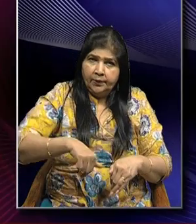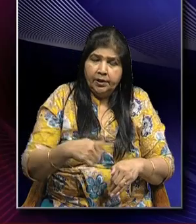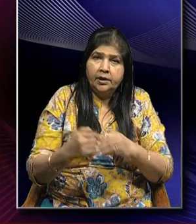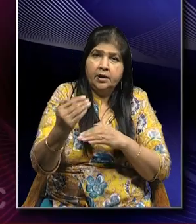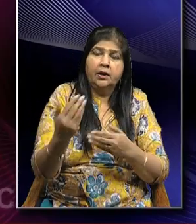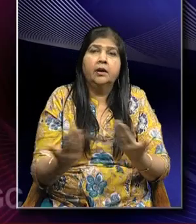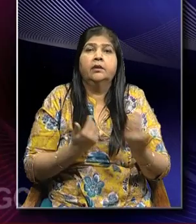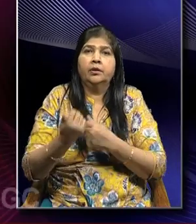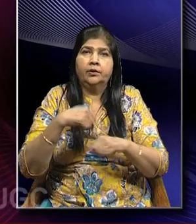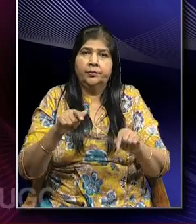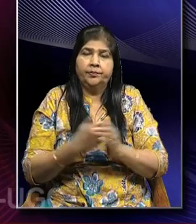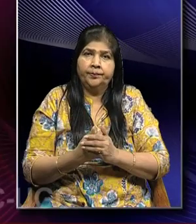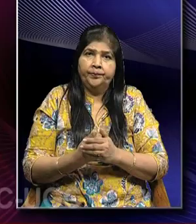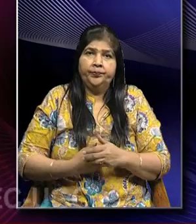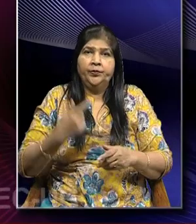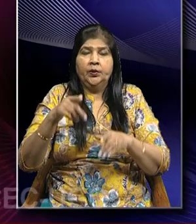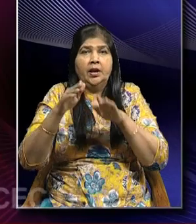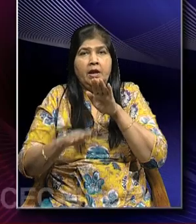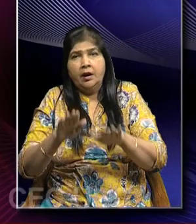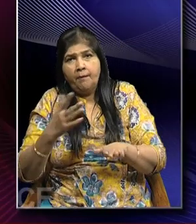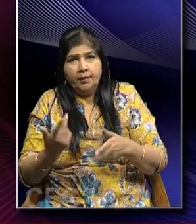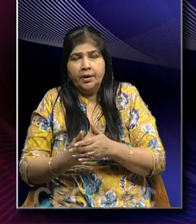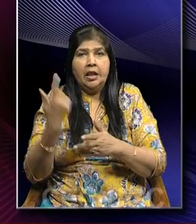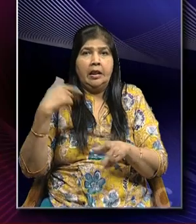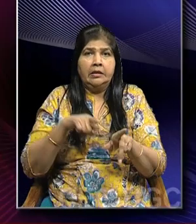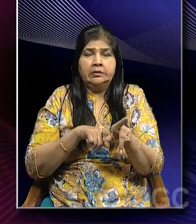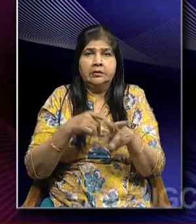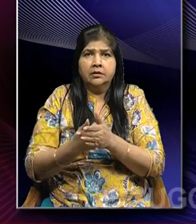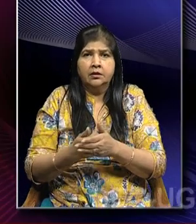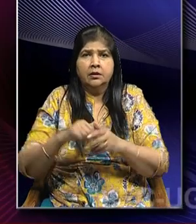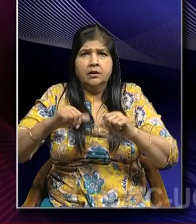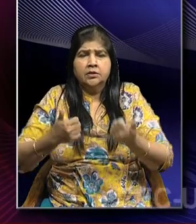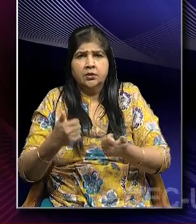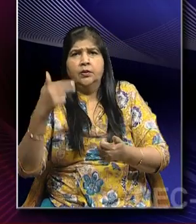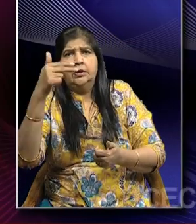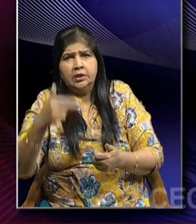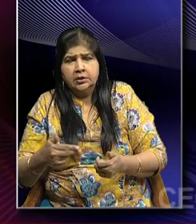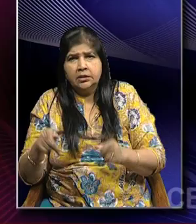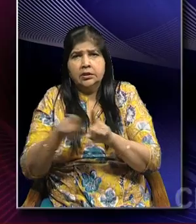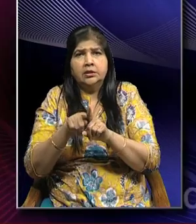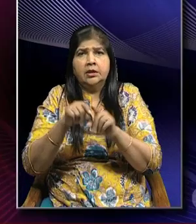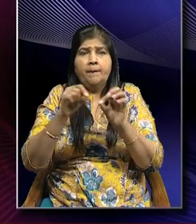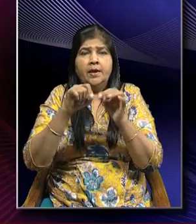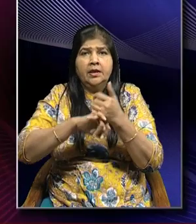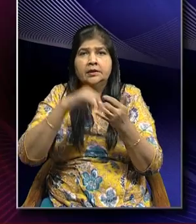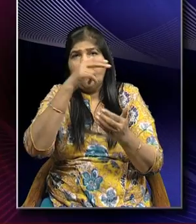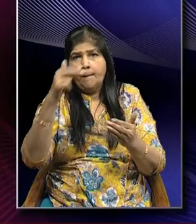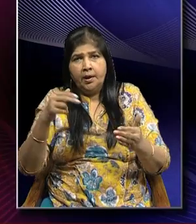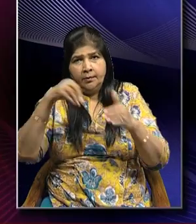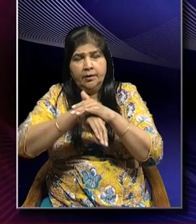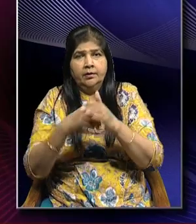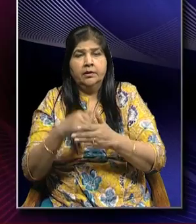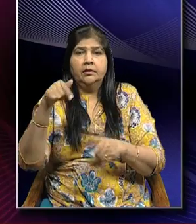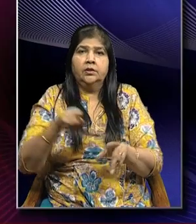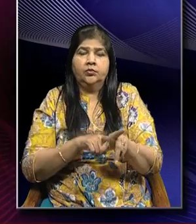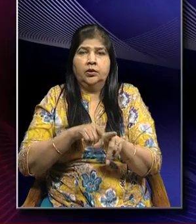what you have done. So you can compare that last year your result was this on account of ESG parameters, and this year